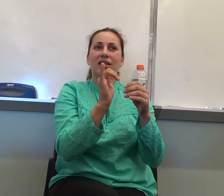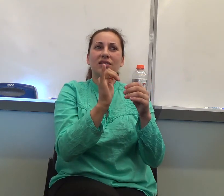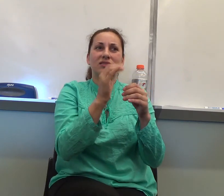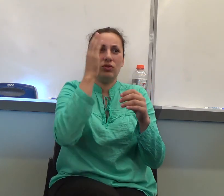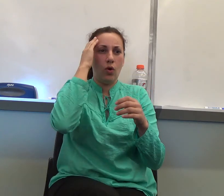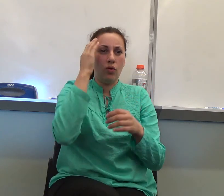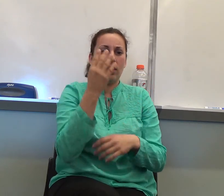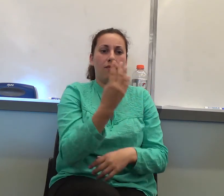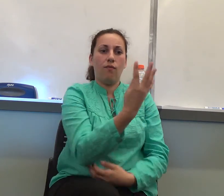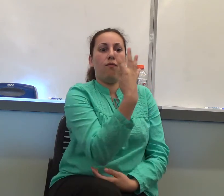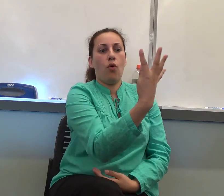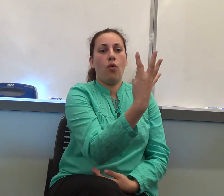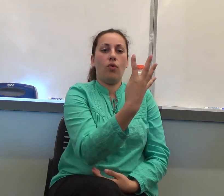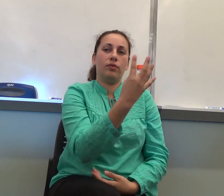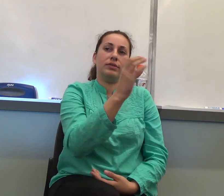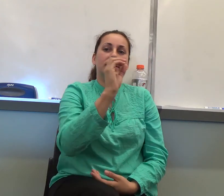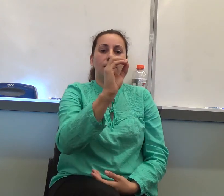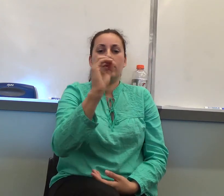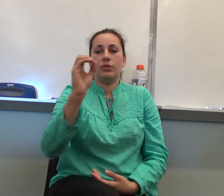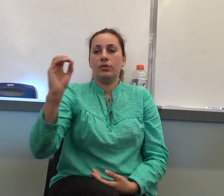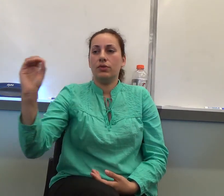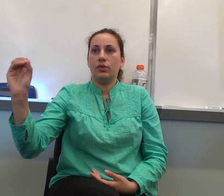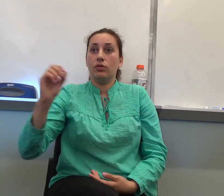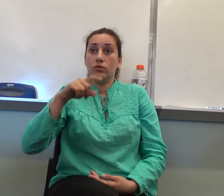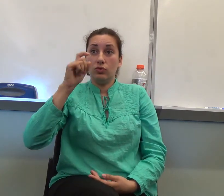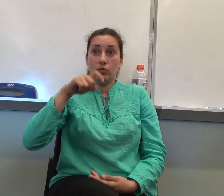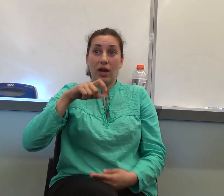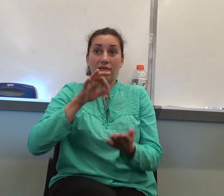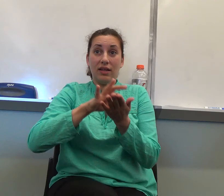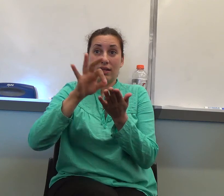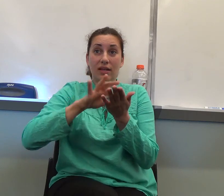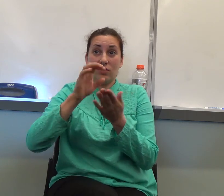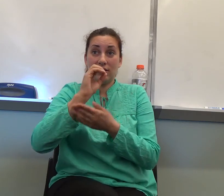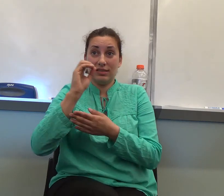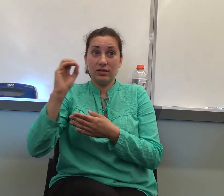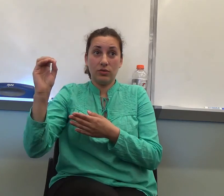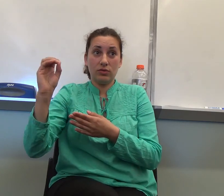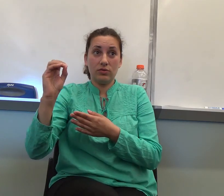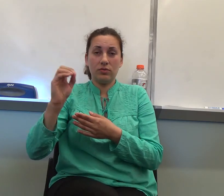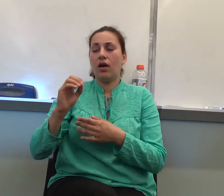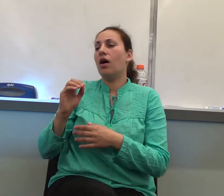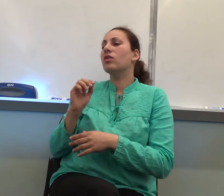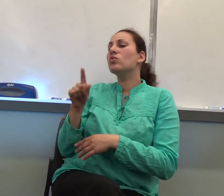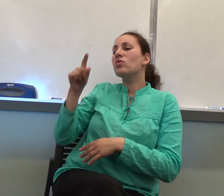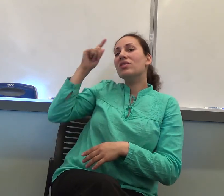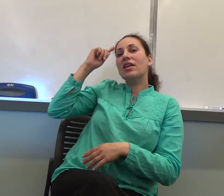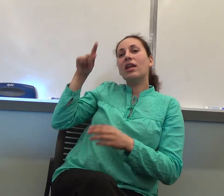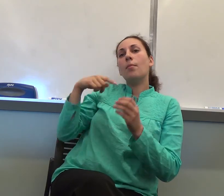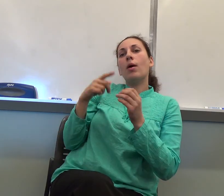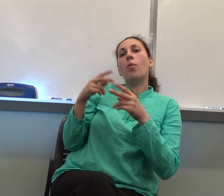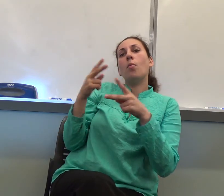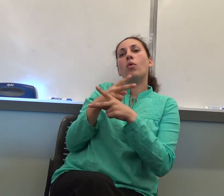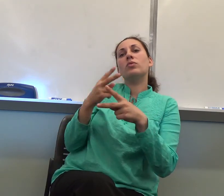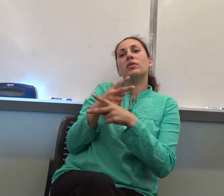you were adding, would you go over 5 times also? I think what you're thinking about is the multiplication by 10. Oh, yeah.